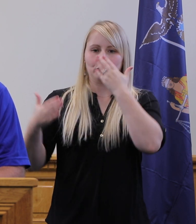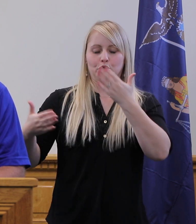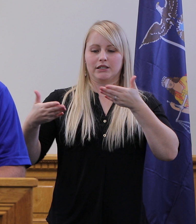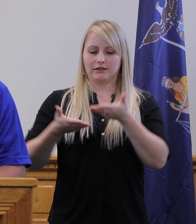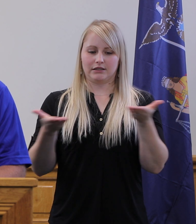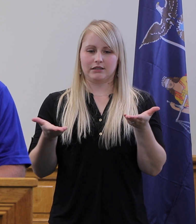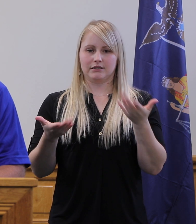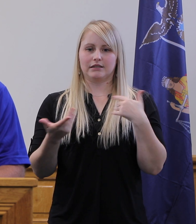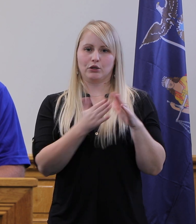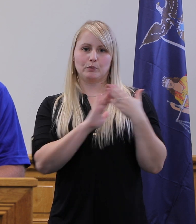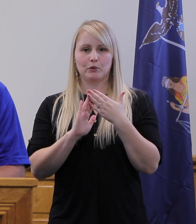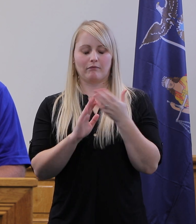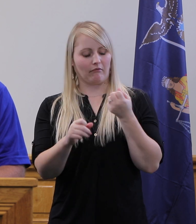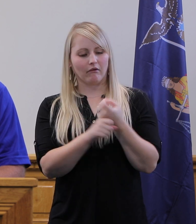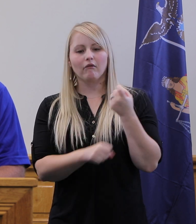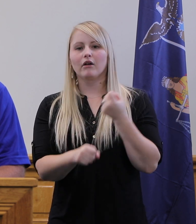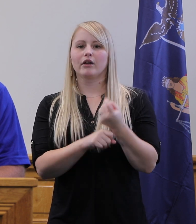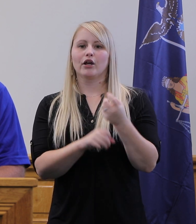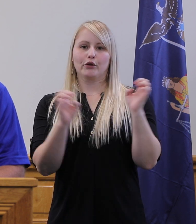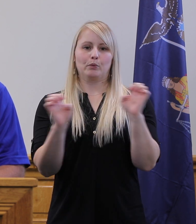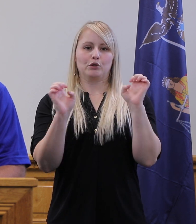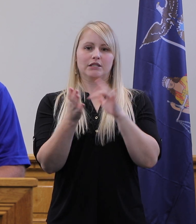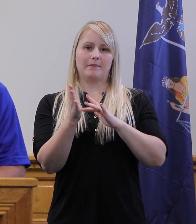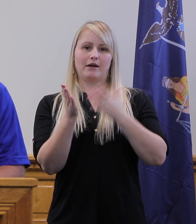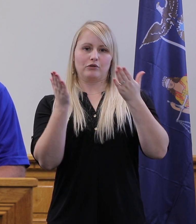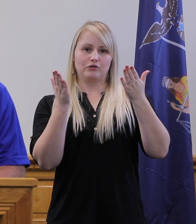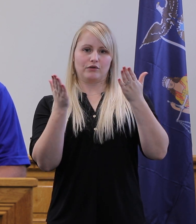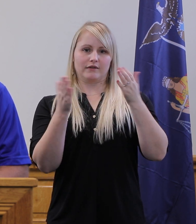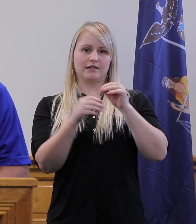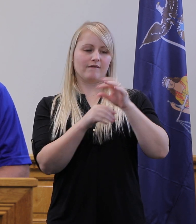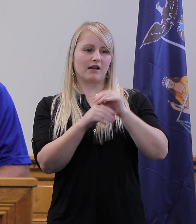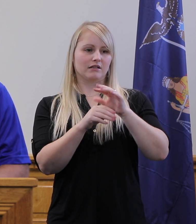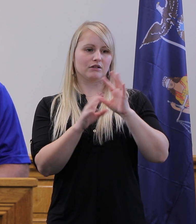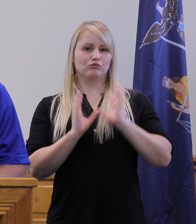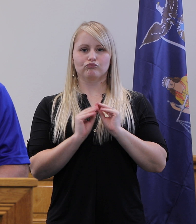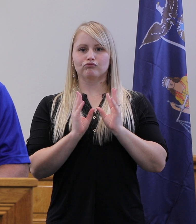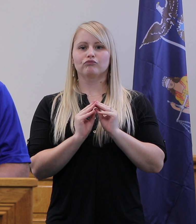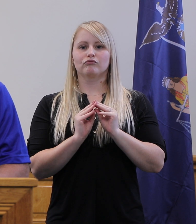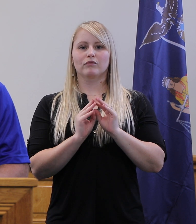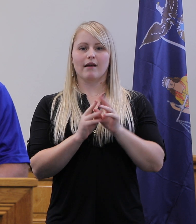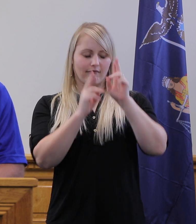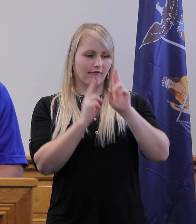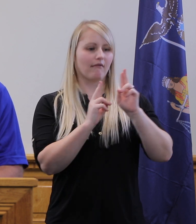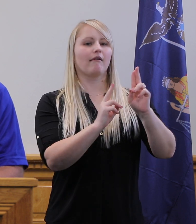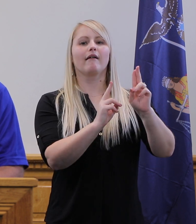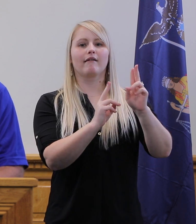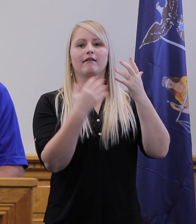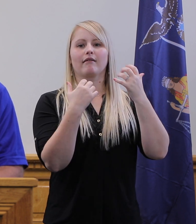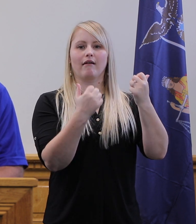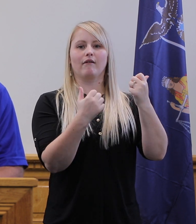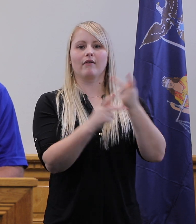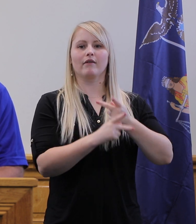community. Every year, our Emergency Medical Services Advisory Council honors healthcare workers and first responders for